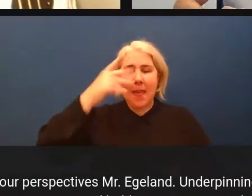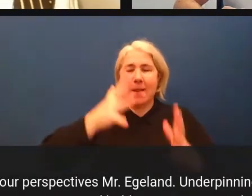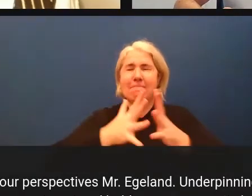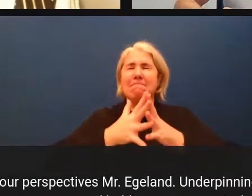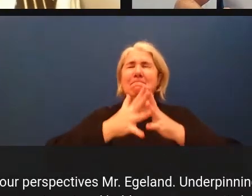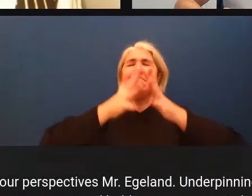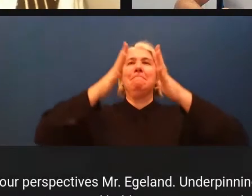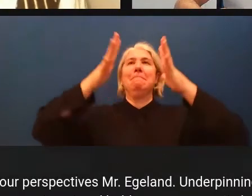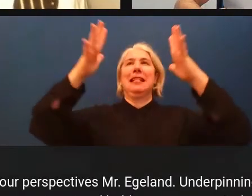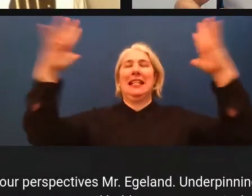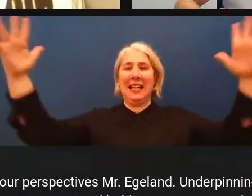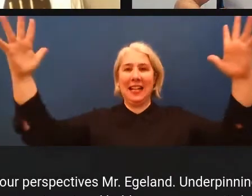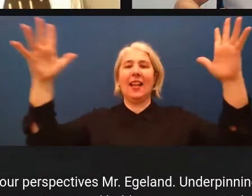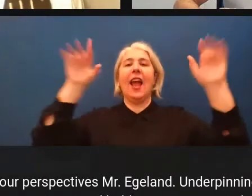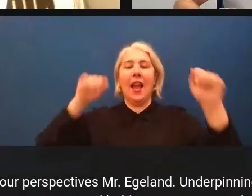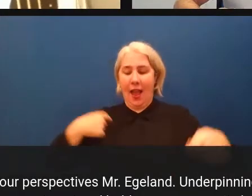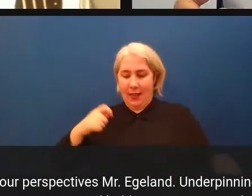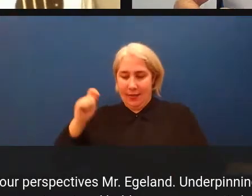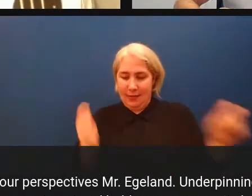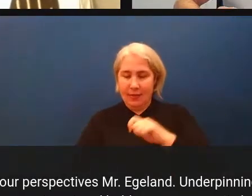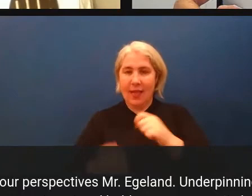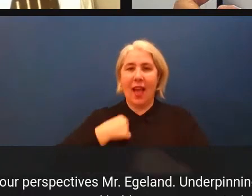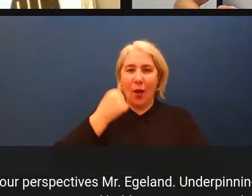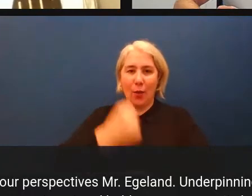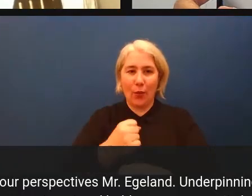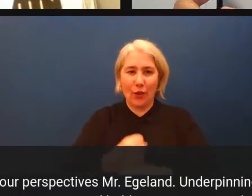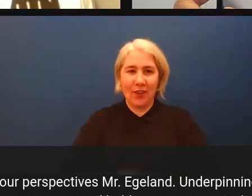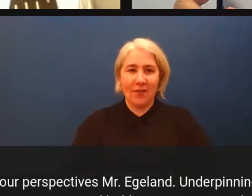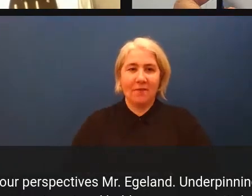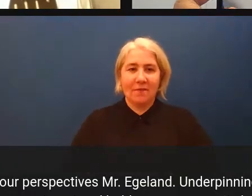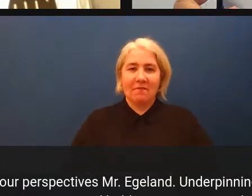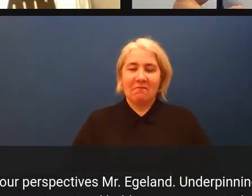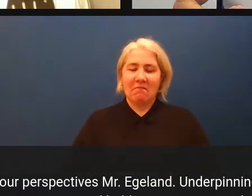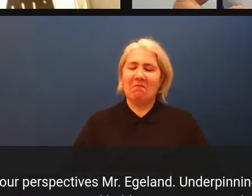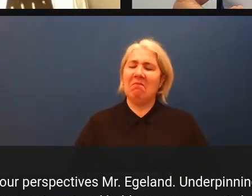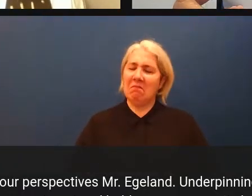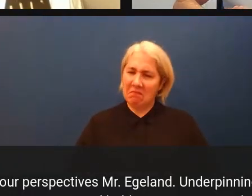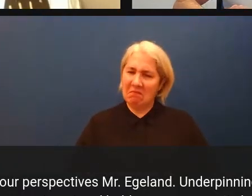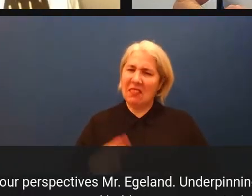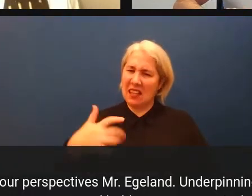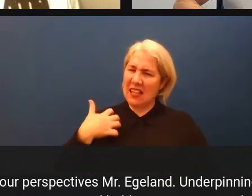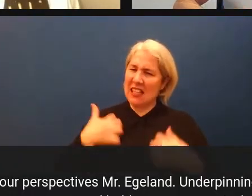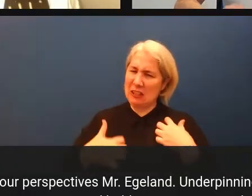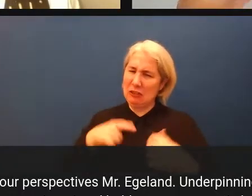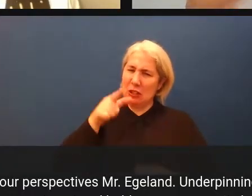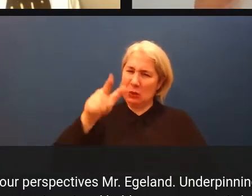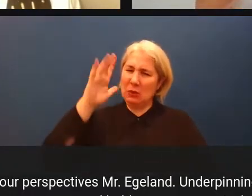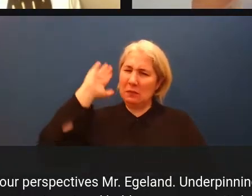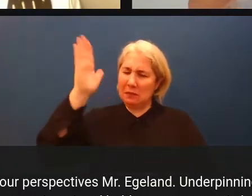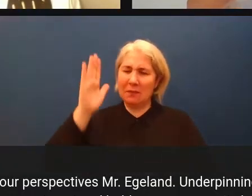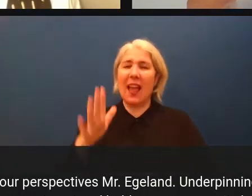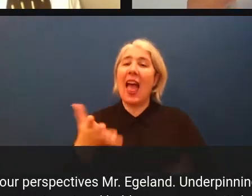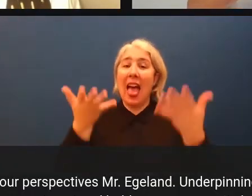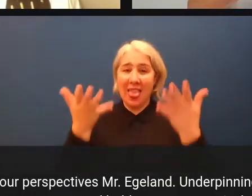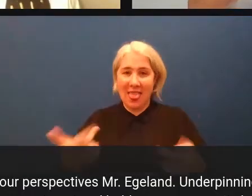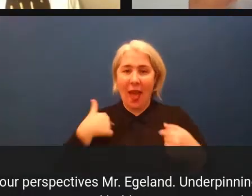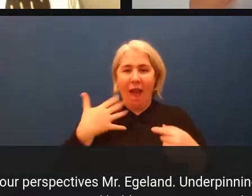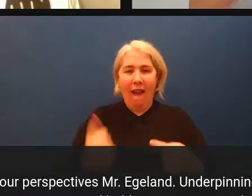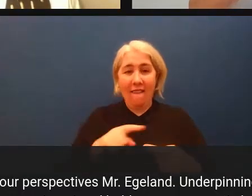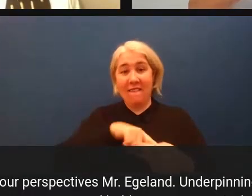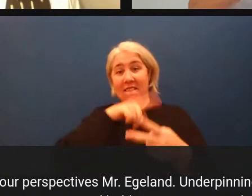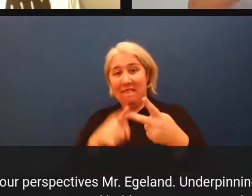Thank you. I have another question for you. Thank you for sharing your perspective, Mr. Egeland, says Radini.